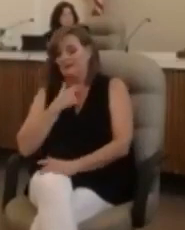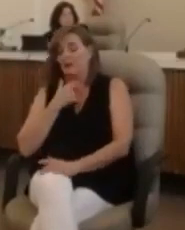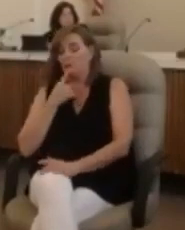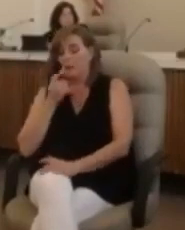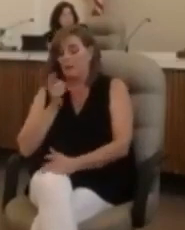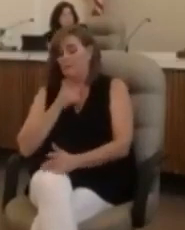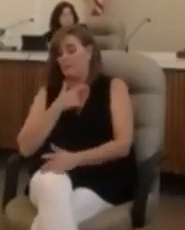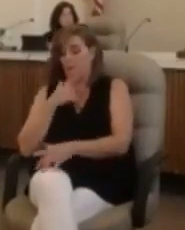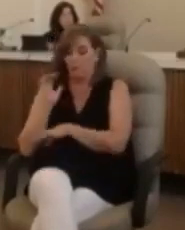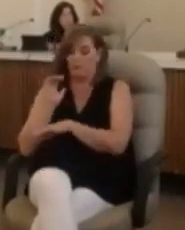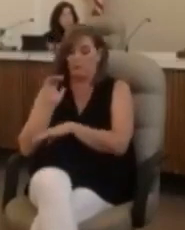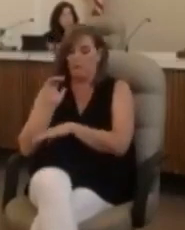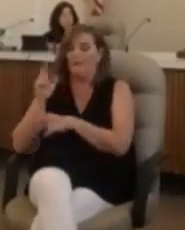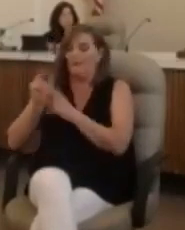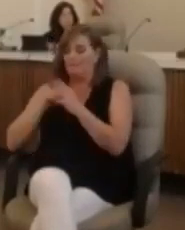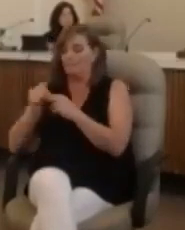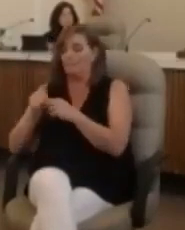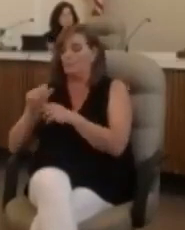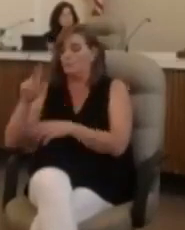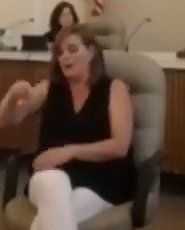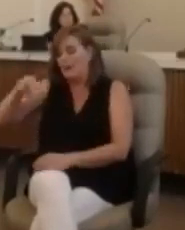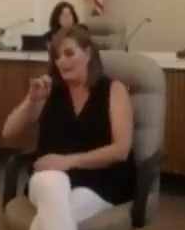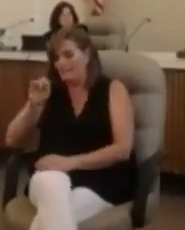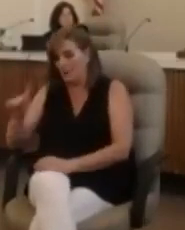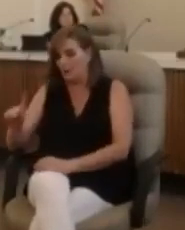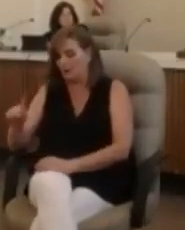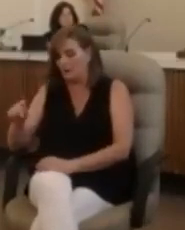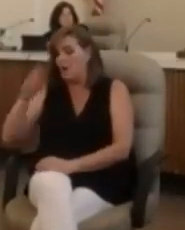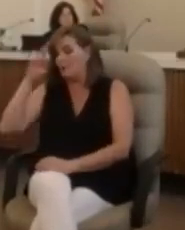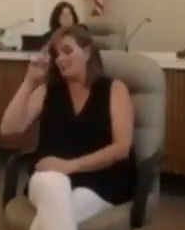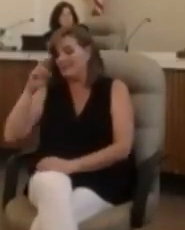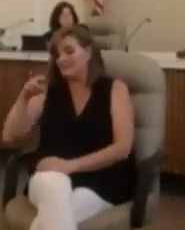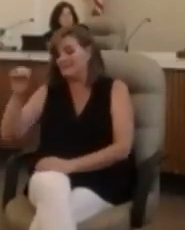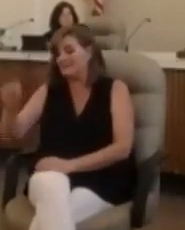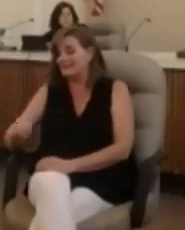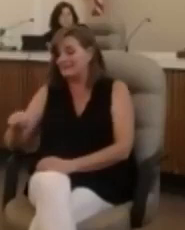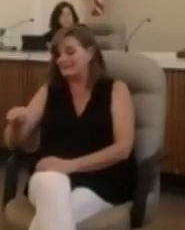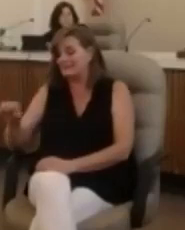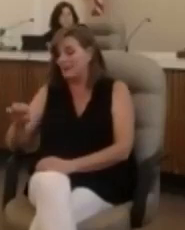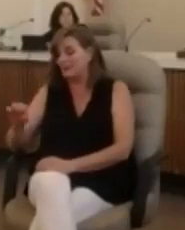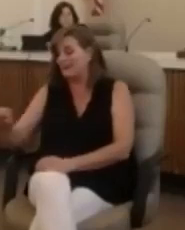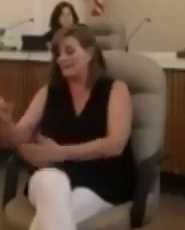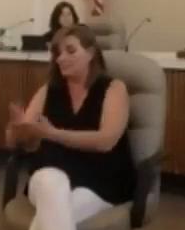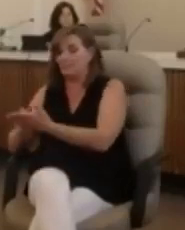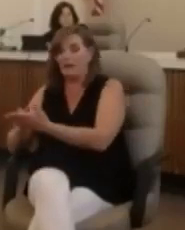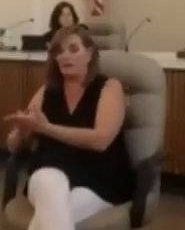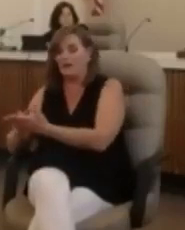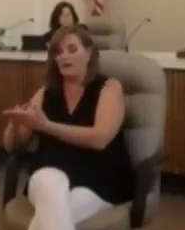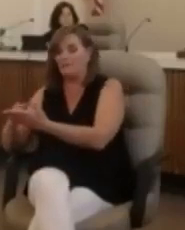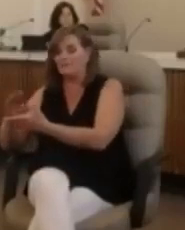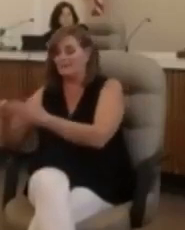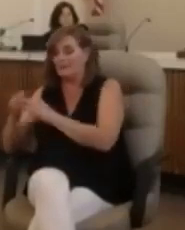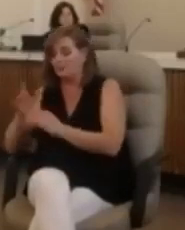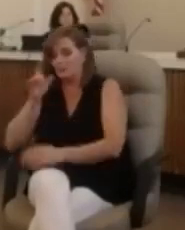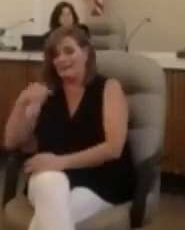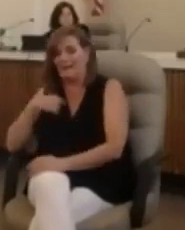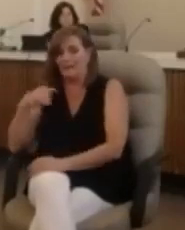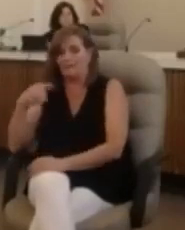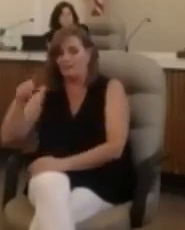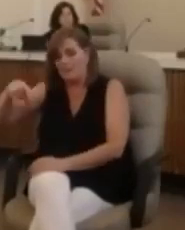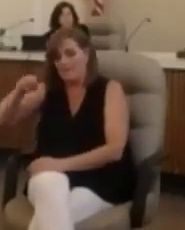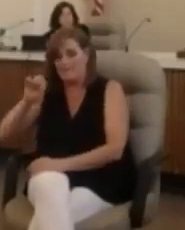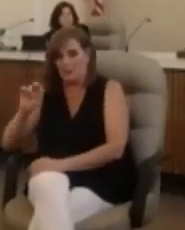potentially do a park for just that reason. And there wasn't a lot of opportunity, especially